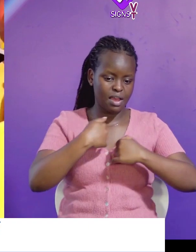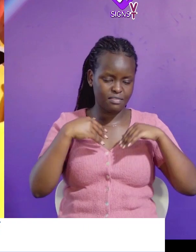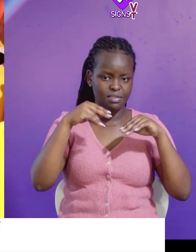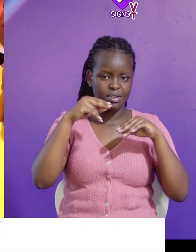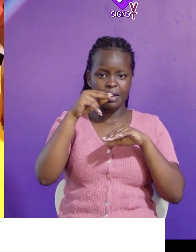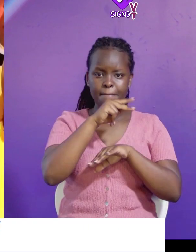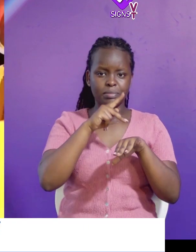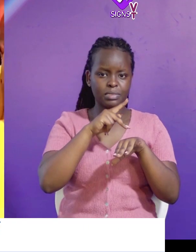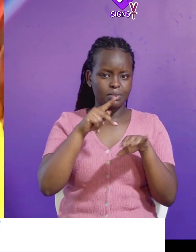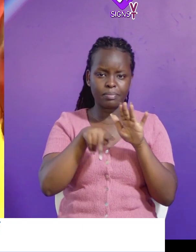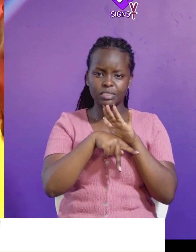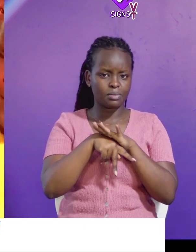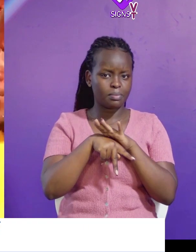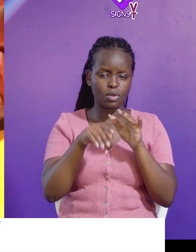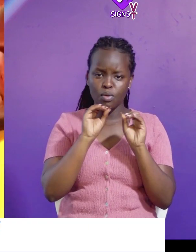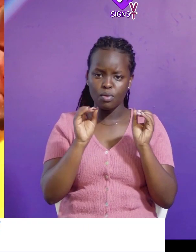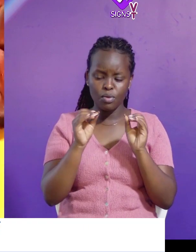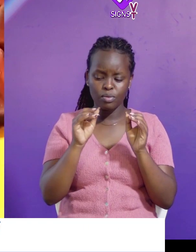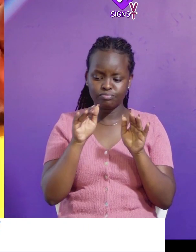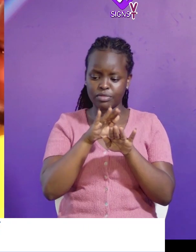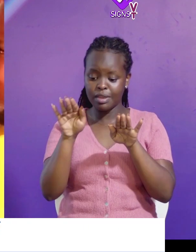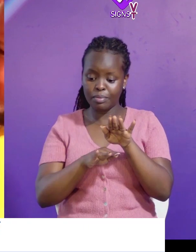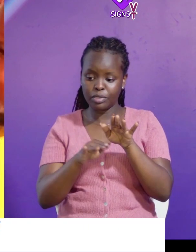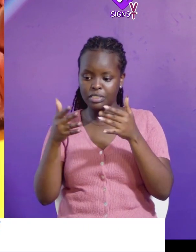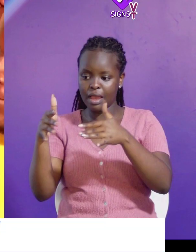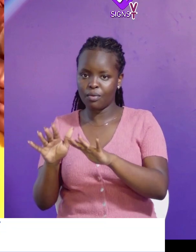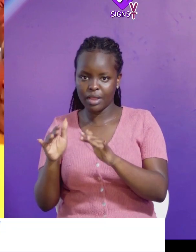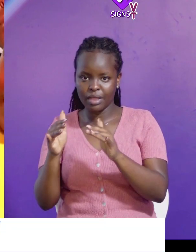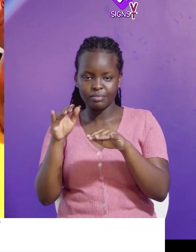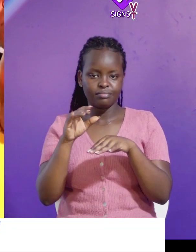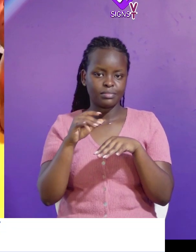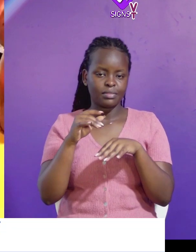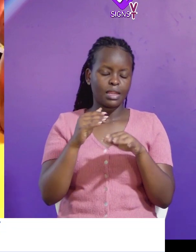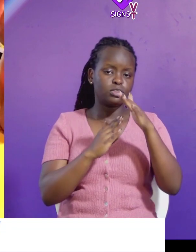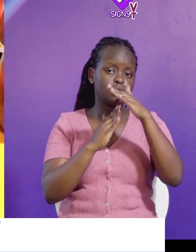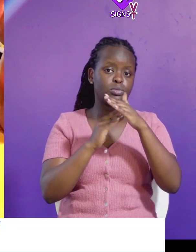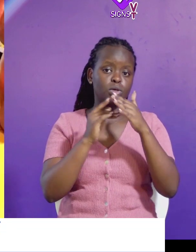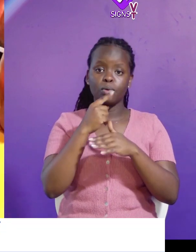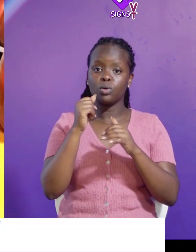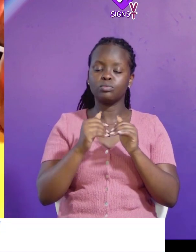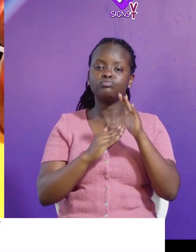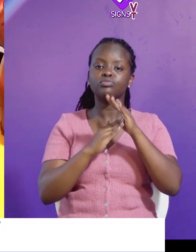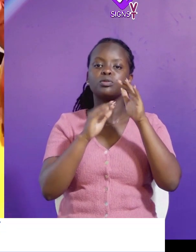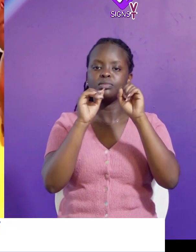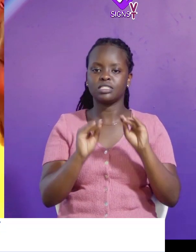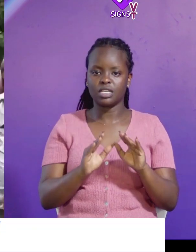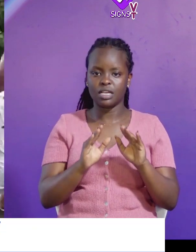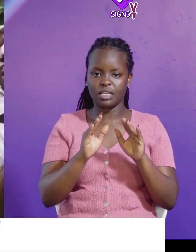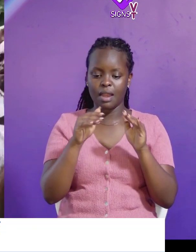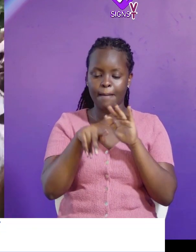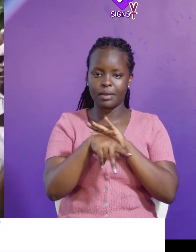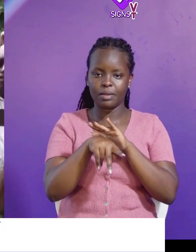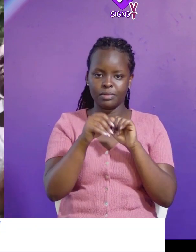is no head teacher, the deputy is away. So who is in charge of the school? A senior teacher, and we know a senior teacher in a primary session.